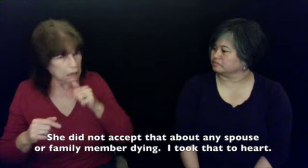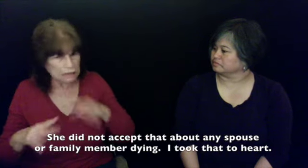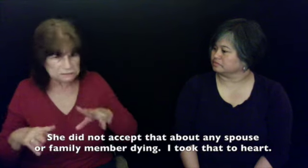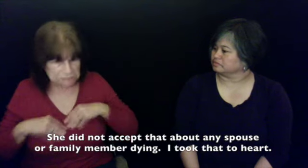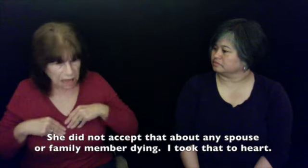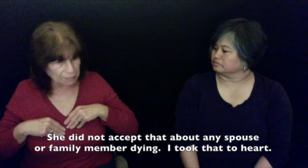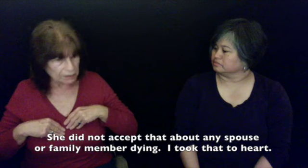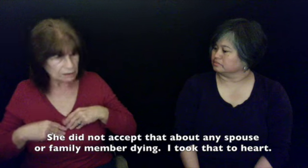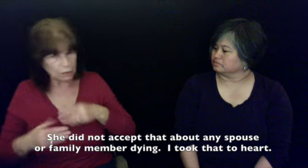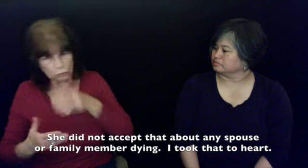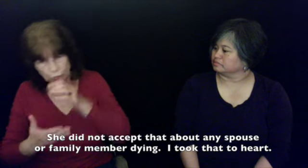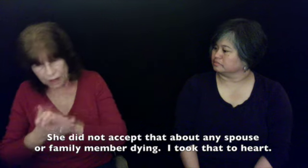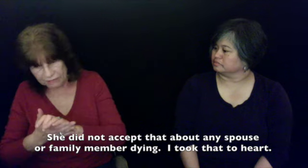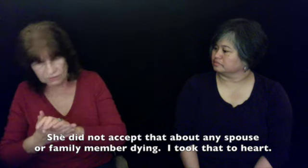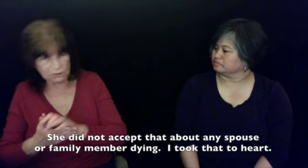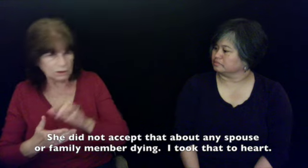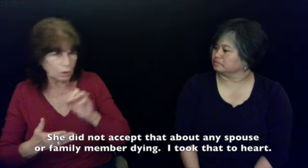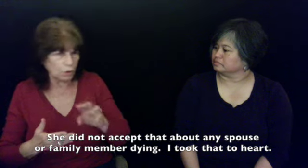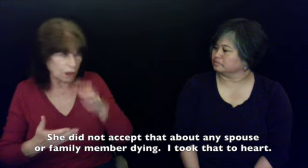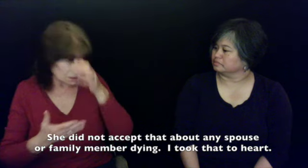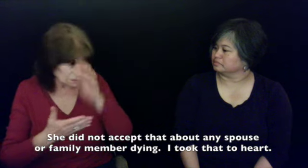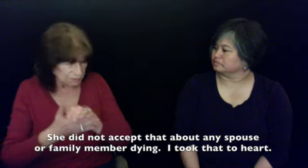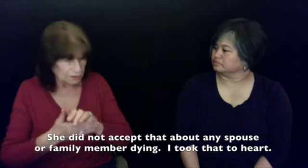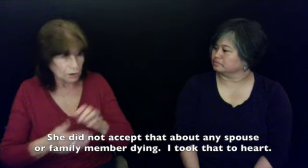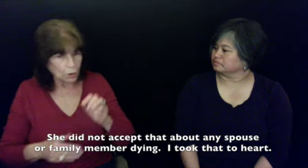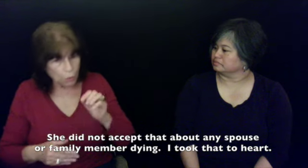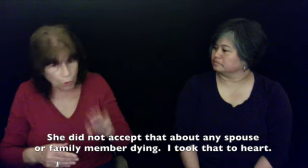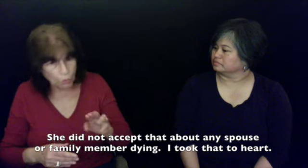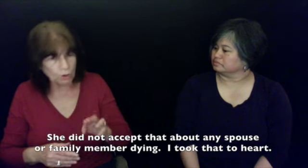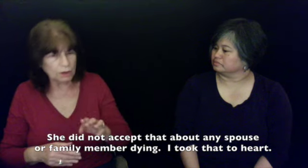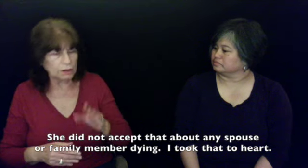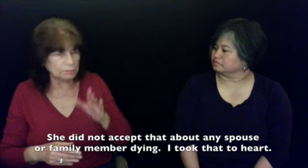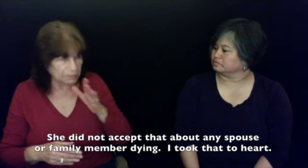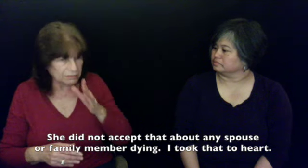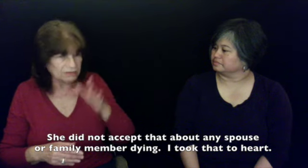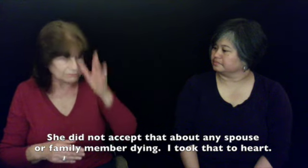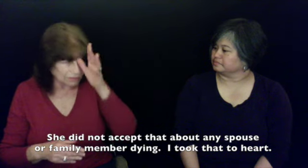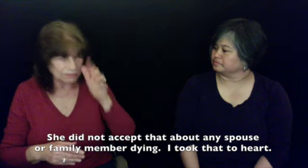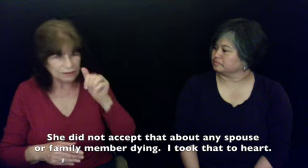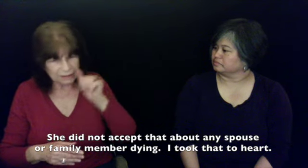She did not accept that about any spouse or family member dying. I took that to heart.